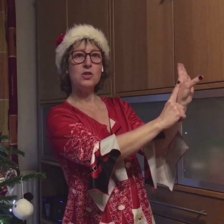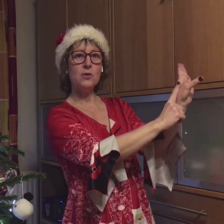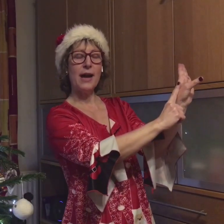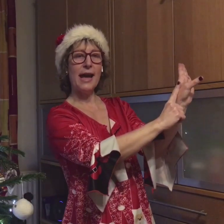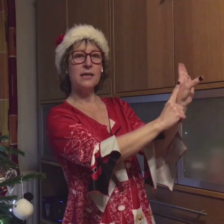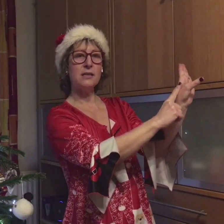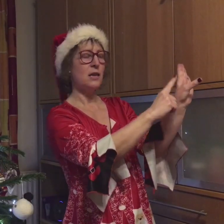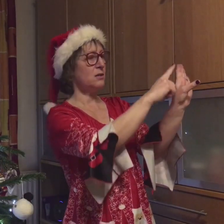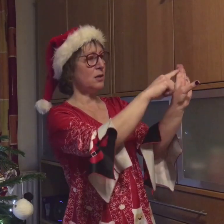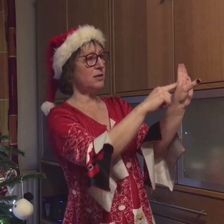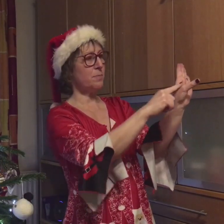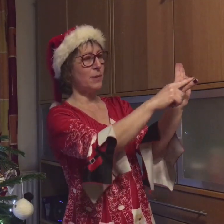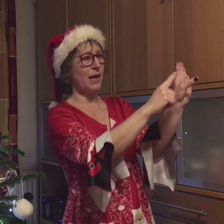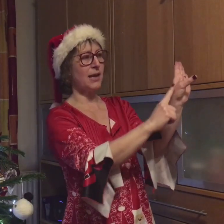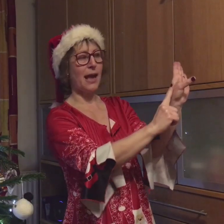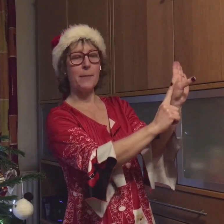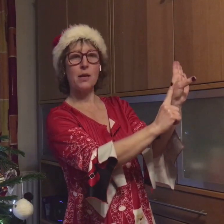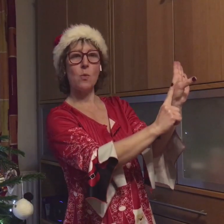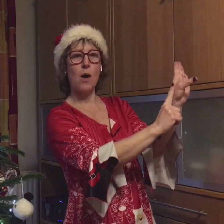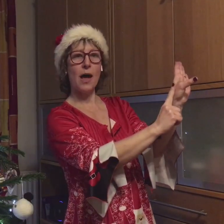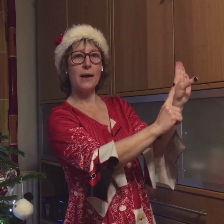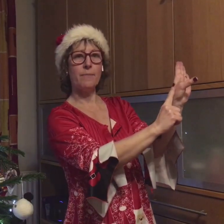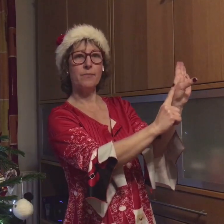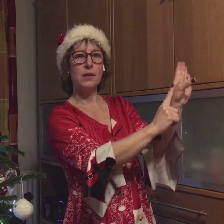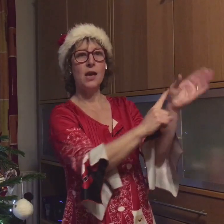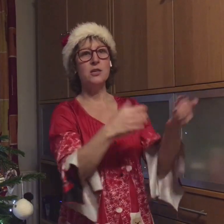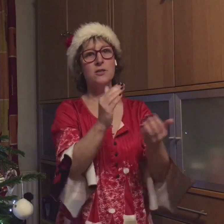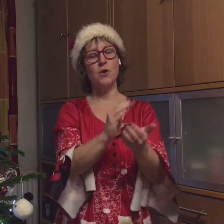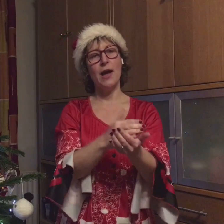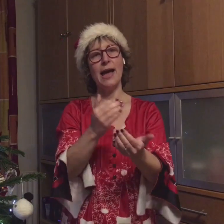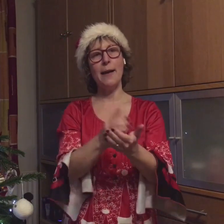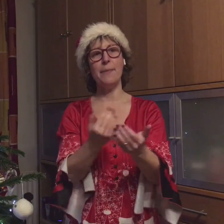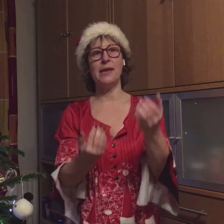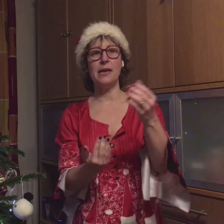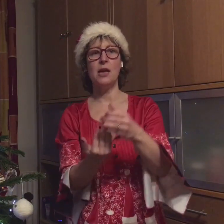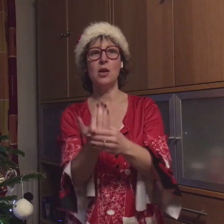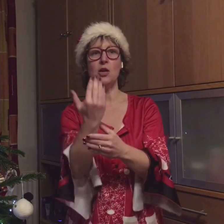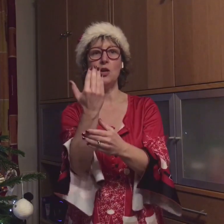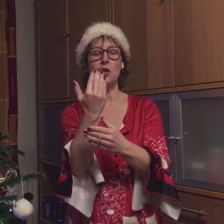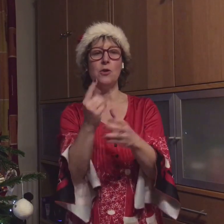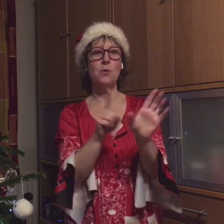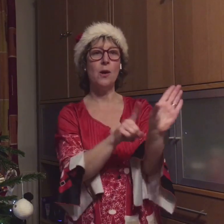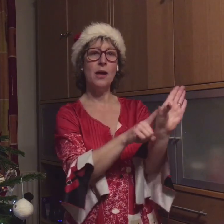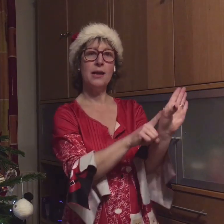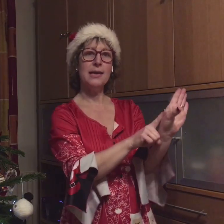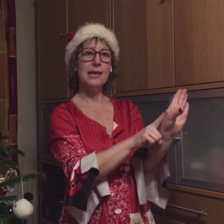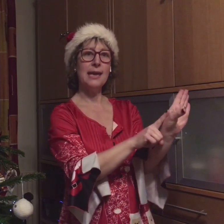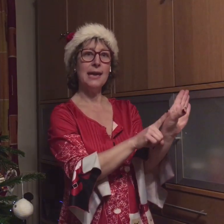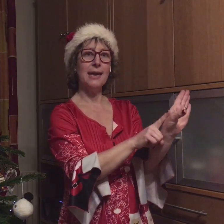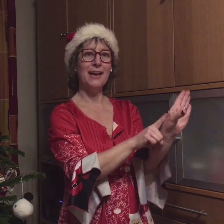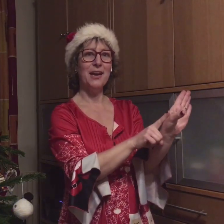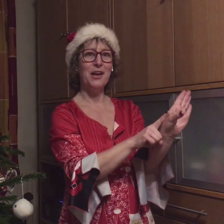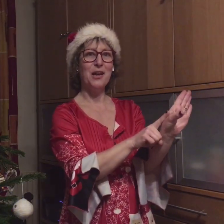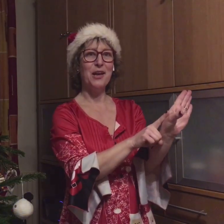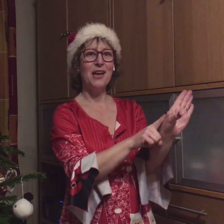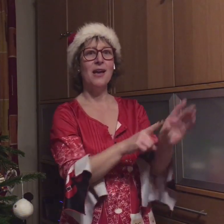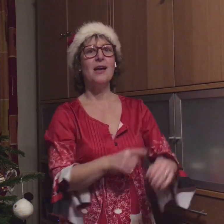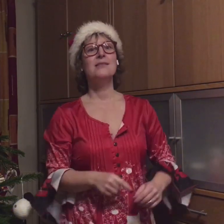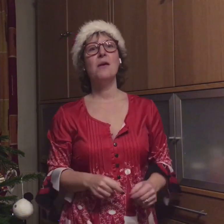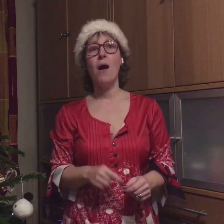onto your hand so it looks a bit like a capital Y. So you've got happy, new year. So